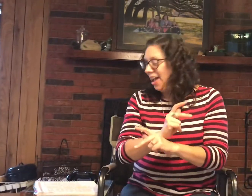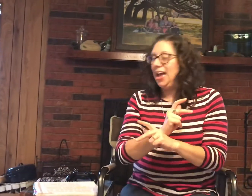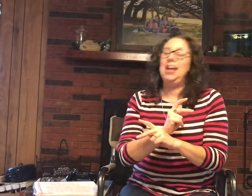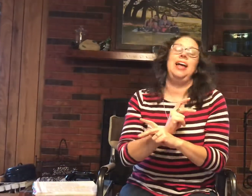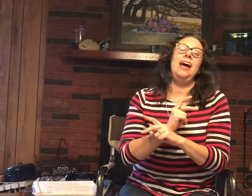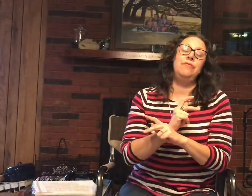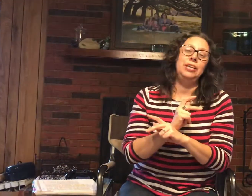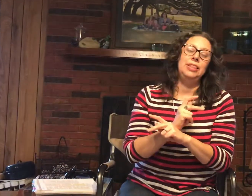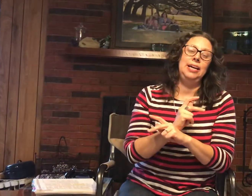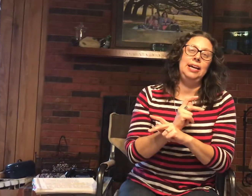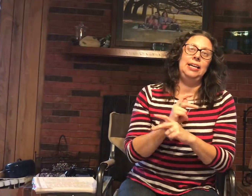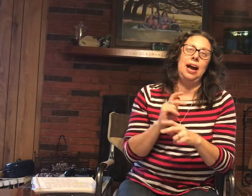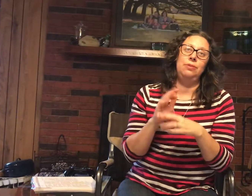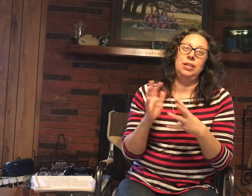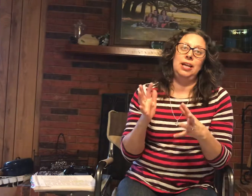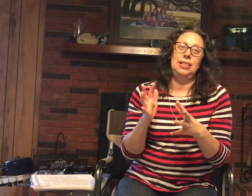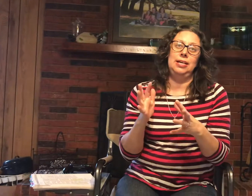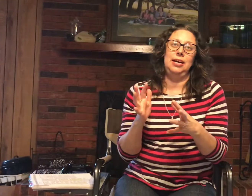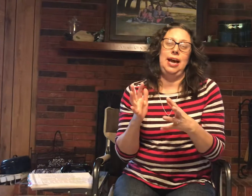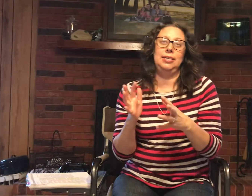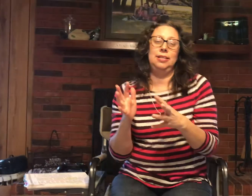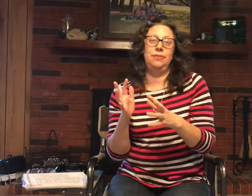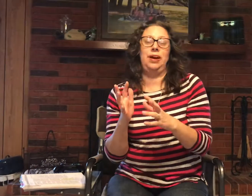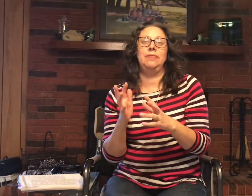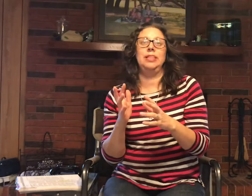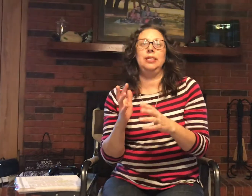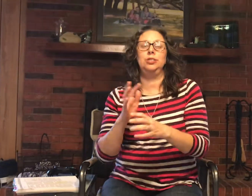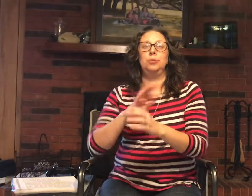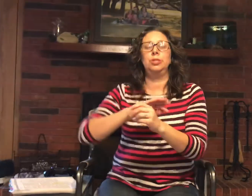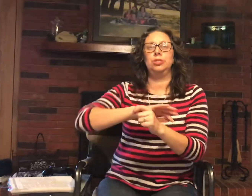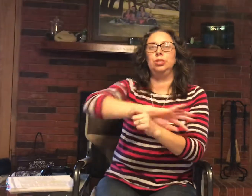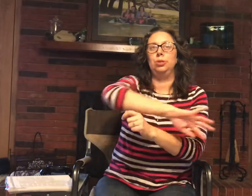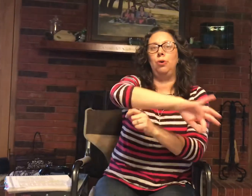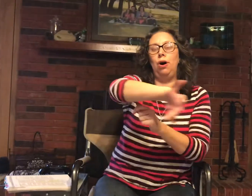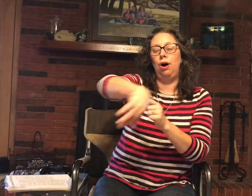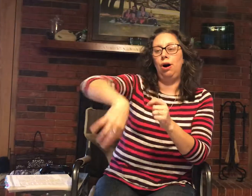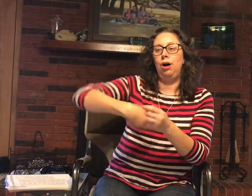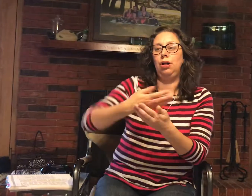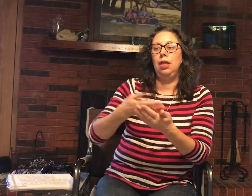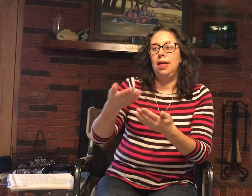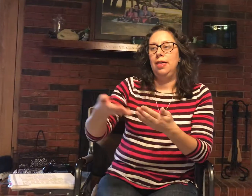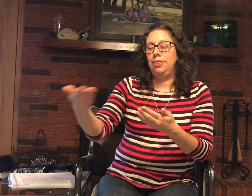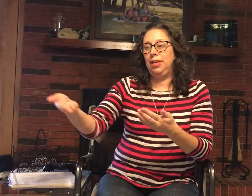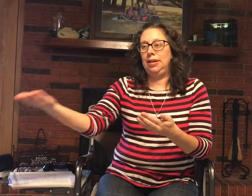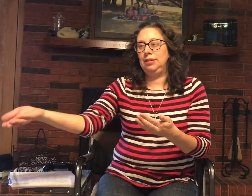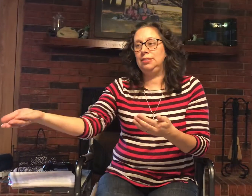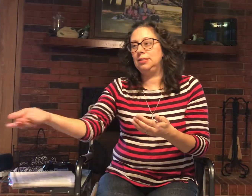and everything. I don't really like the ASL for everything, so we're just going to do all things.